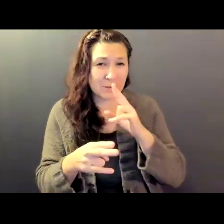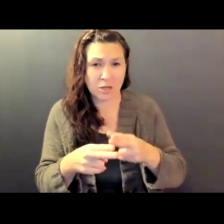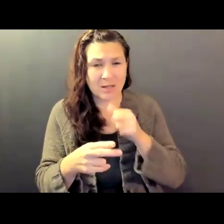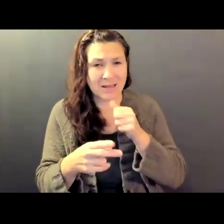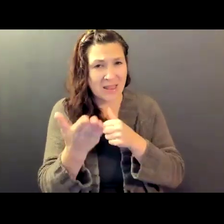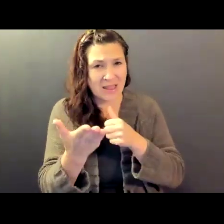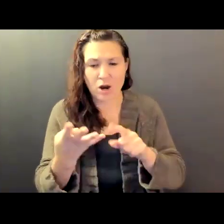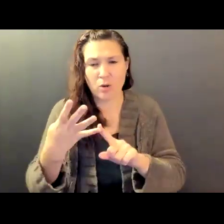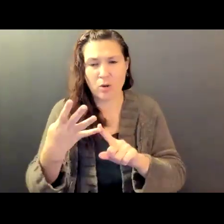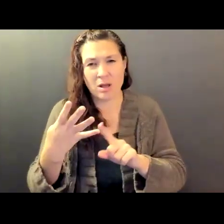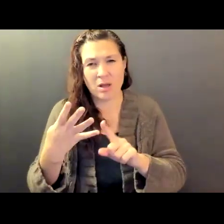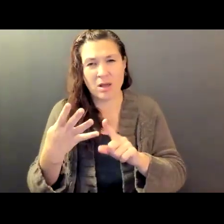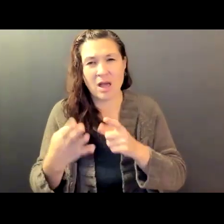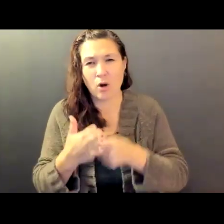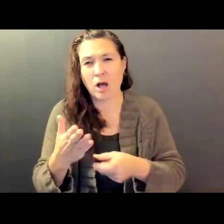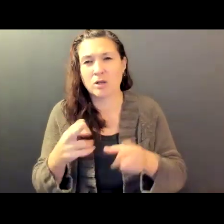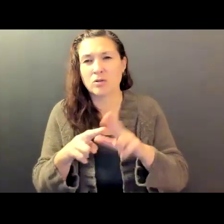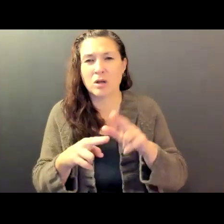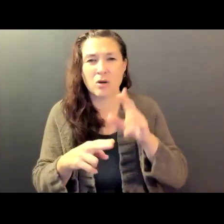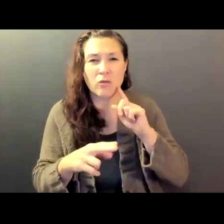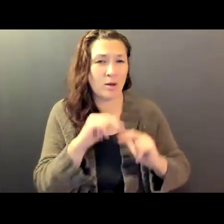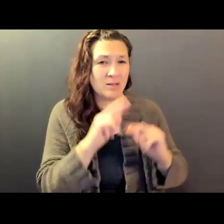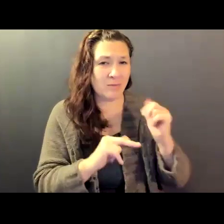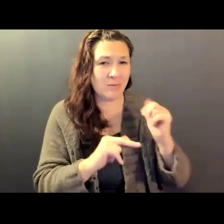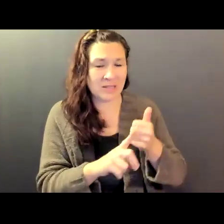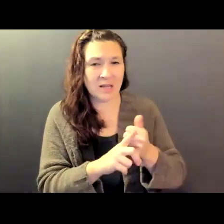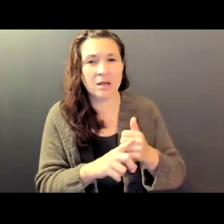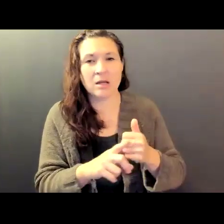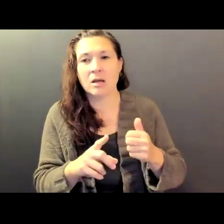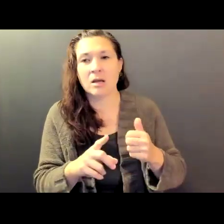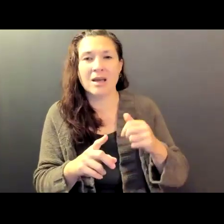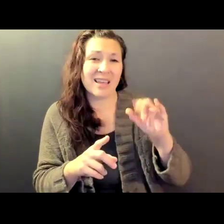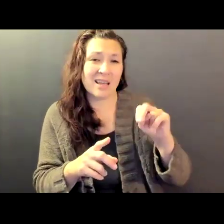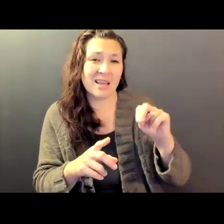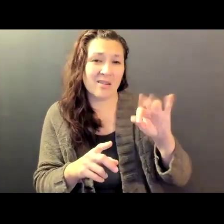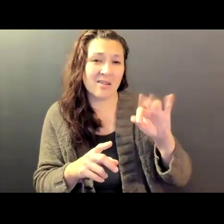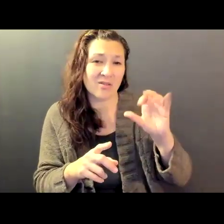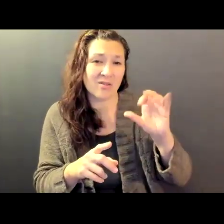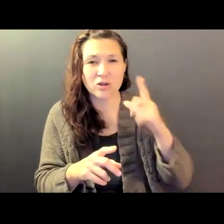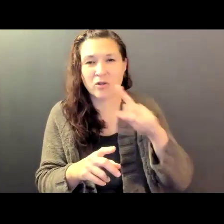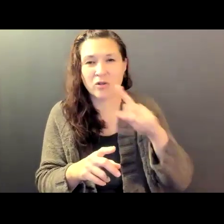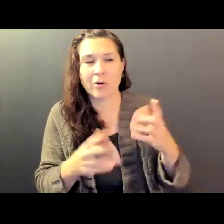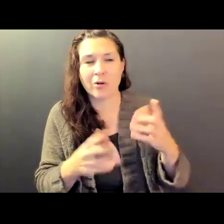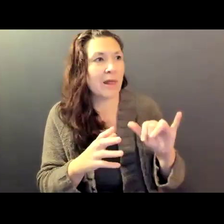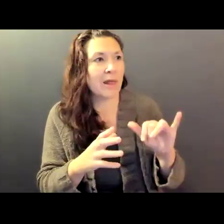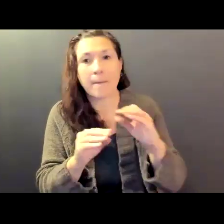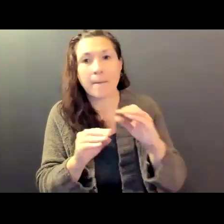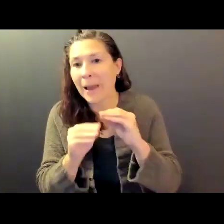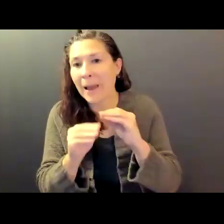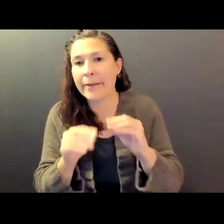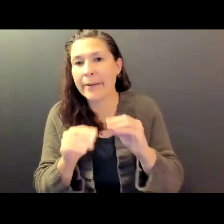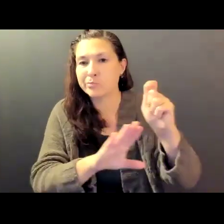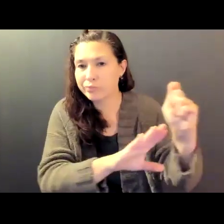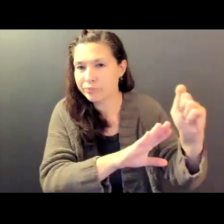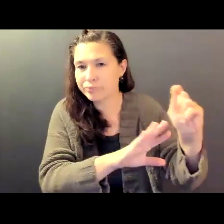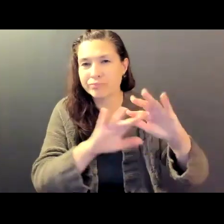are some cost increases in our facilities department as well for the increased inflationary costs of maintenance contracts and those sorts of things. But all of those dollars are